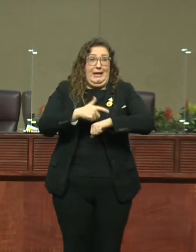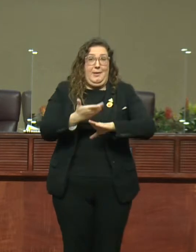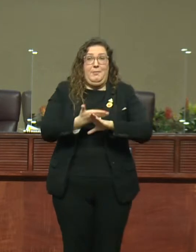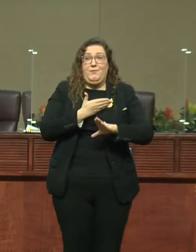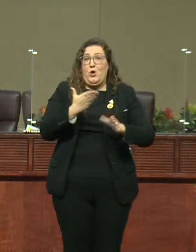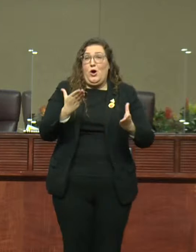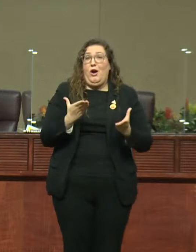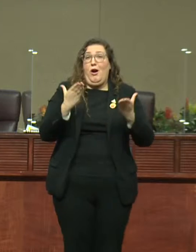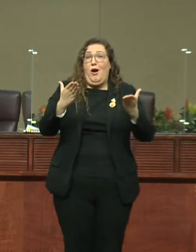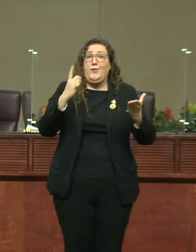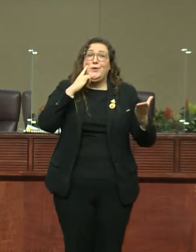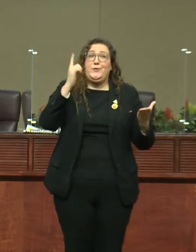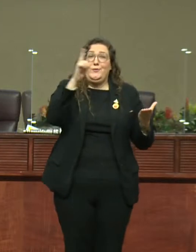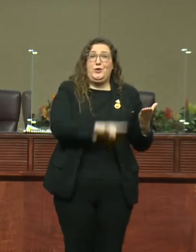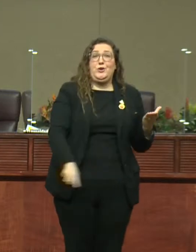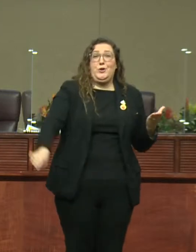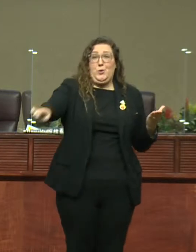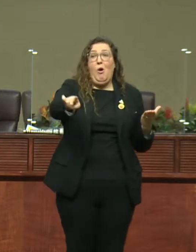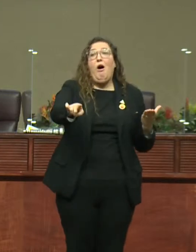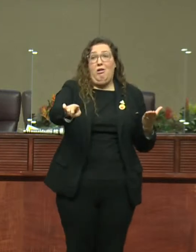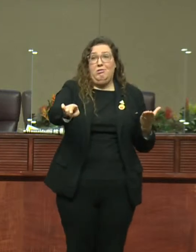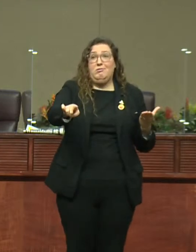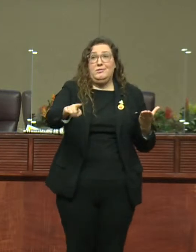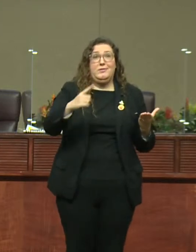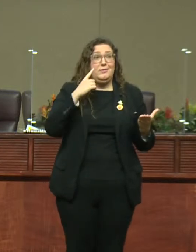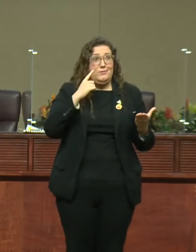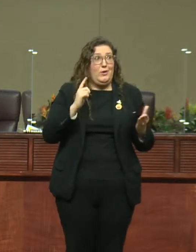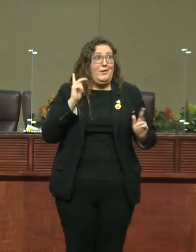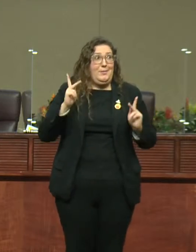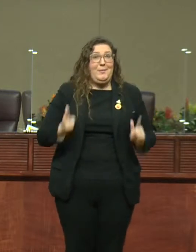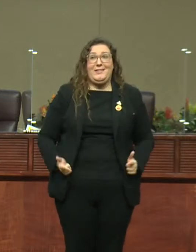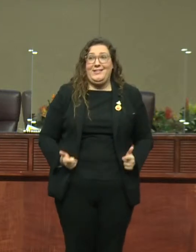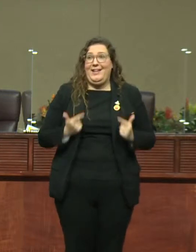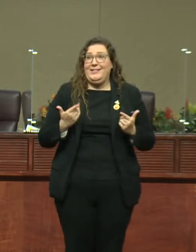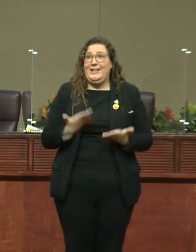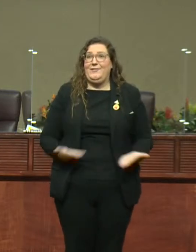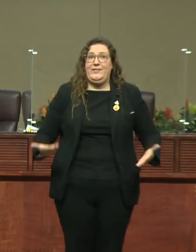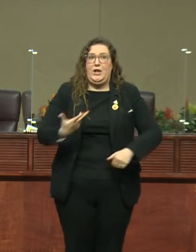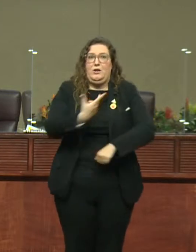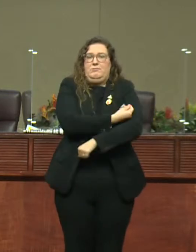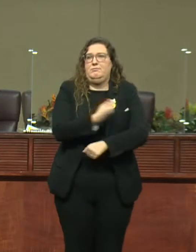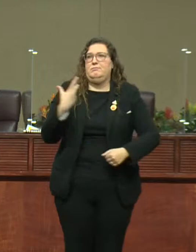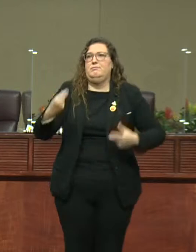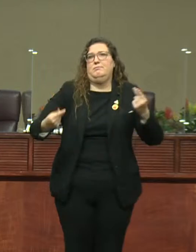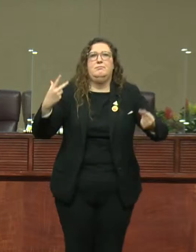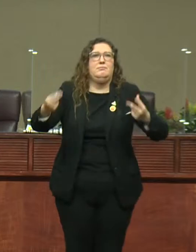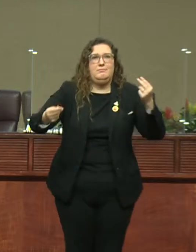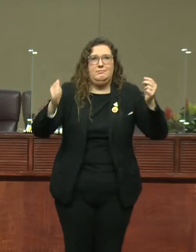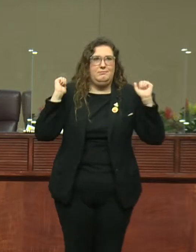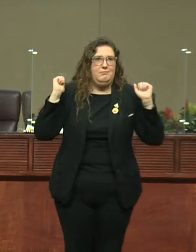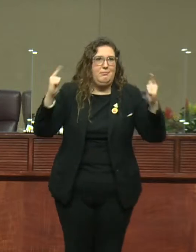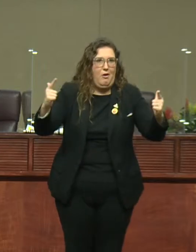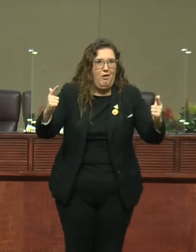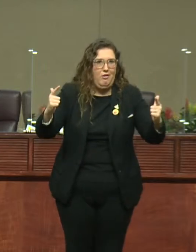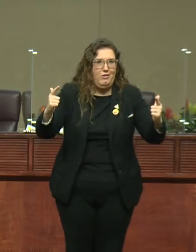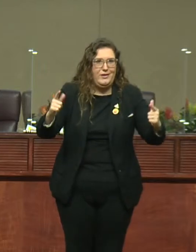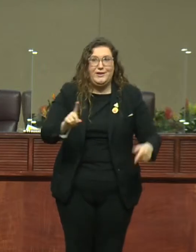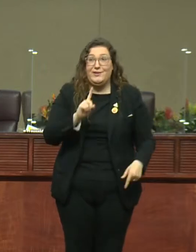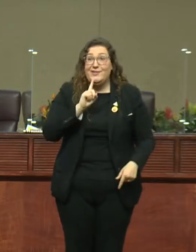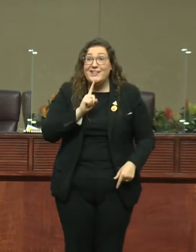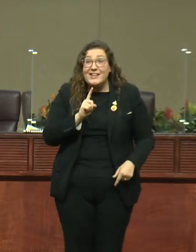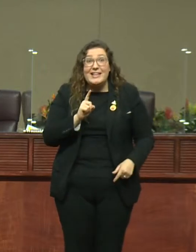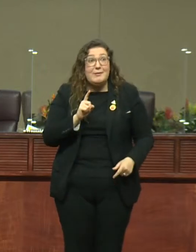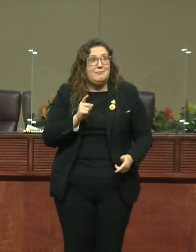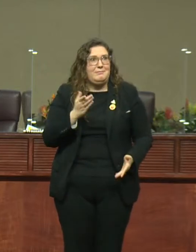those doses and vaccinate our entire population, even at a rate of, say, even 10,000 vaccinations